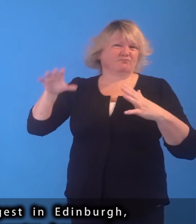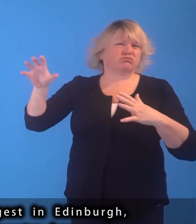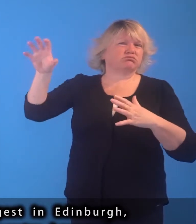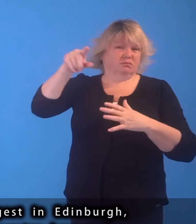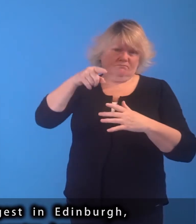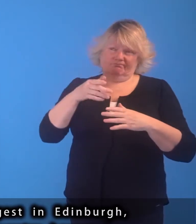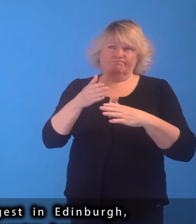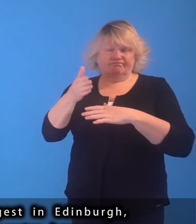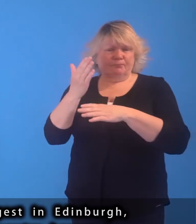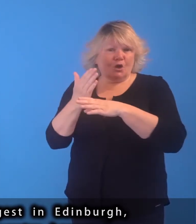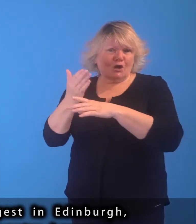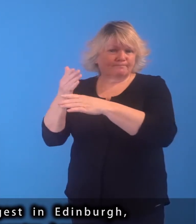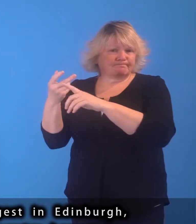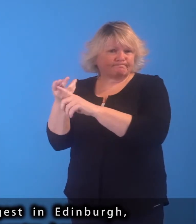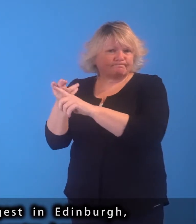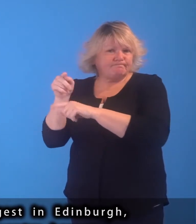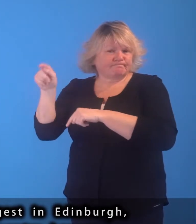houses.